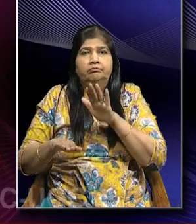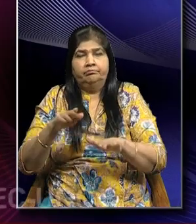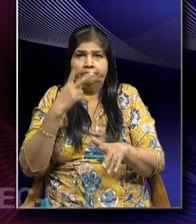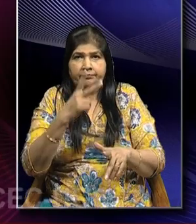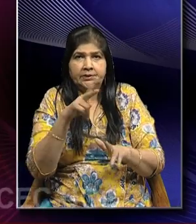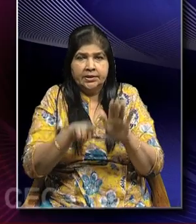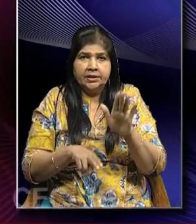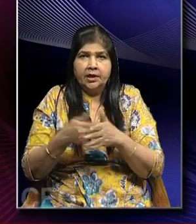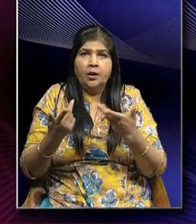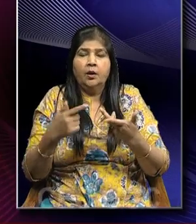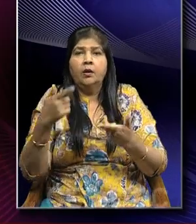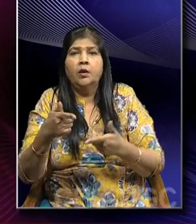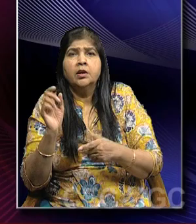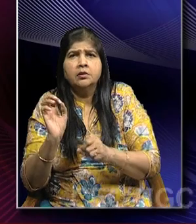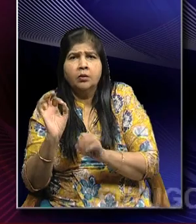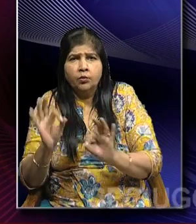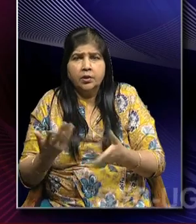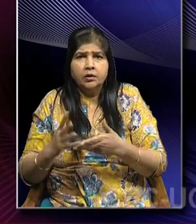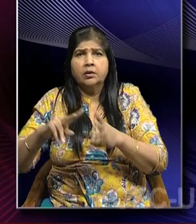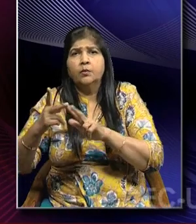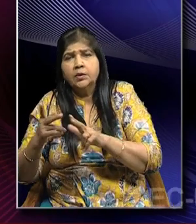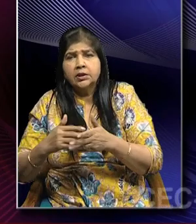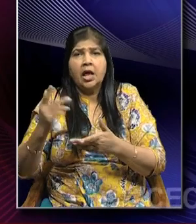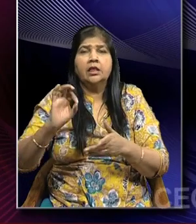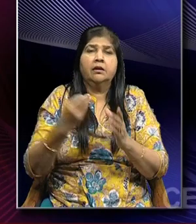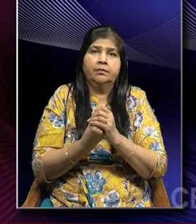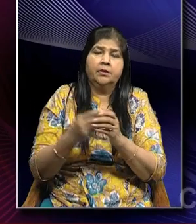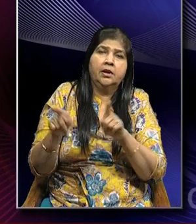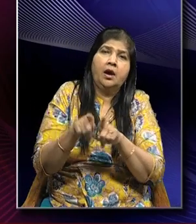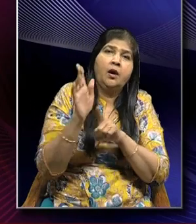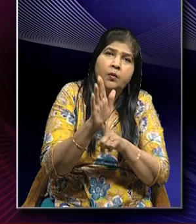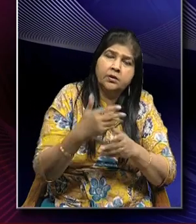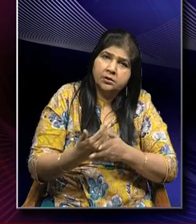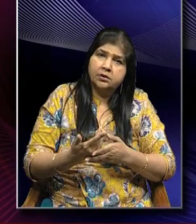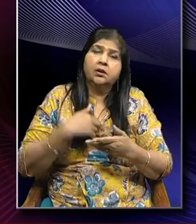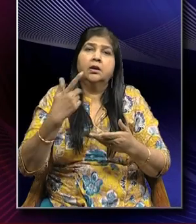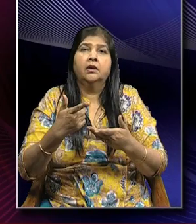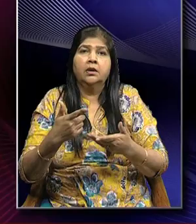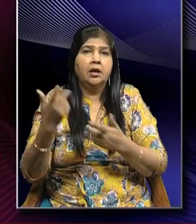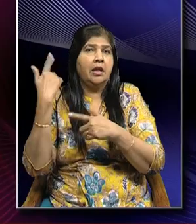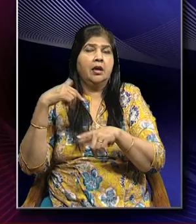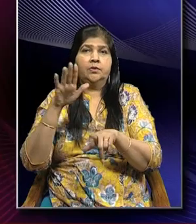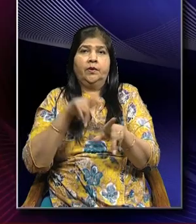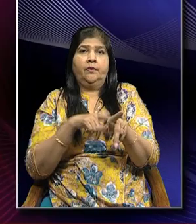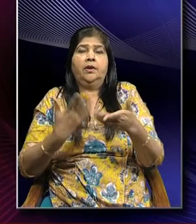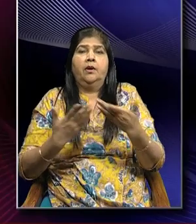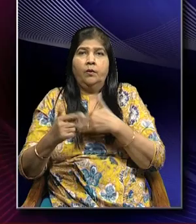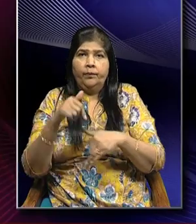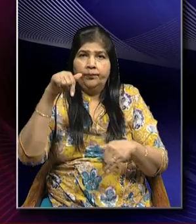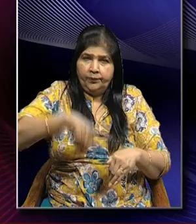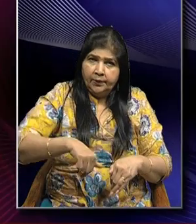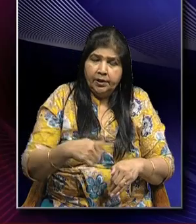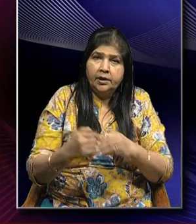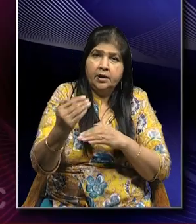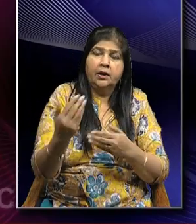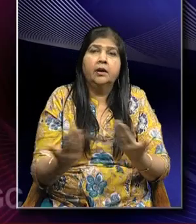that what is your performance vis-a-vis other companies, what is your performance of last 5 years and till date